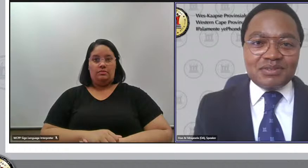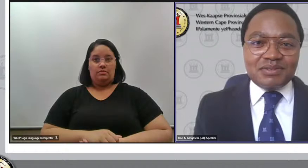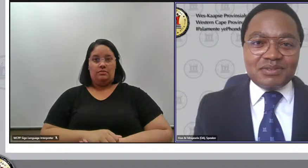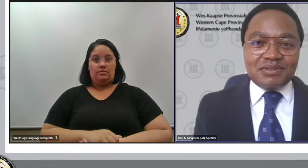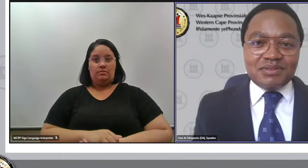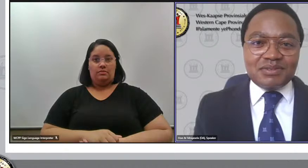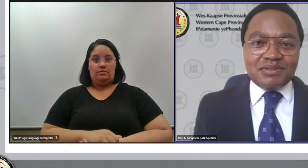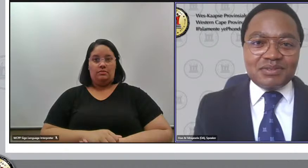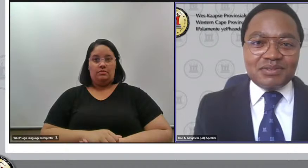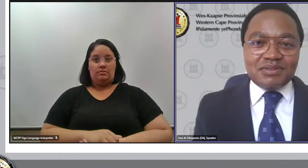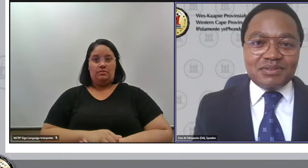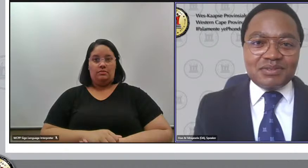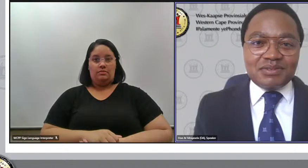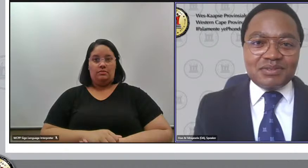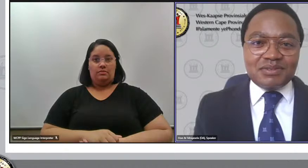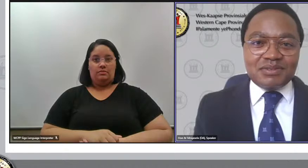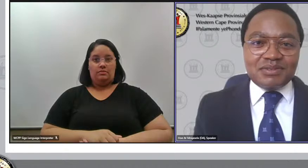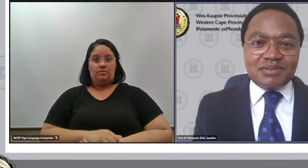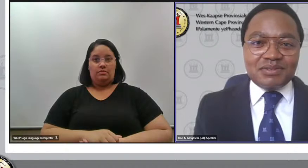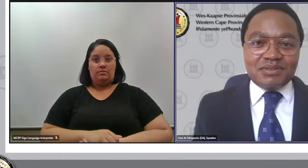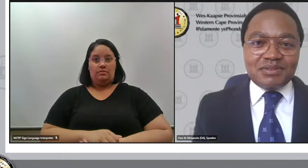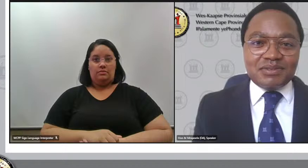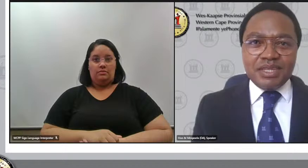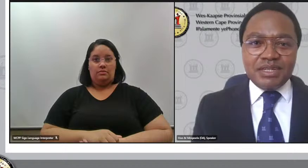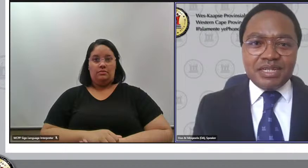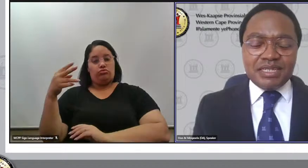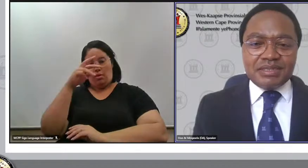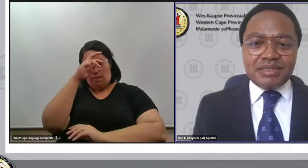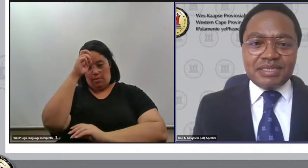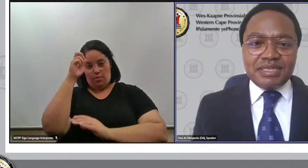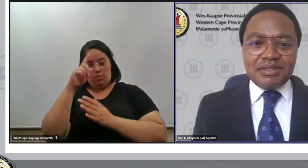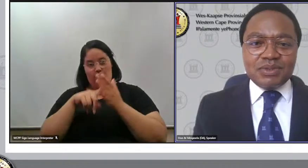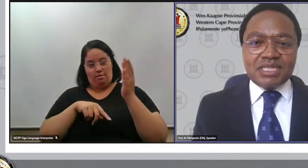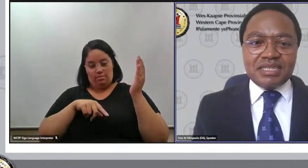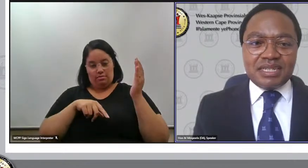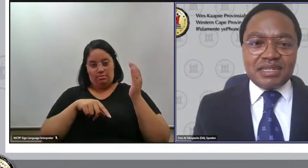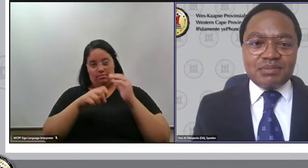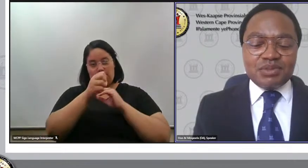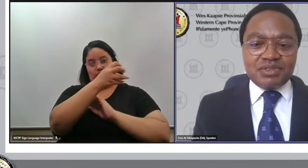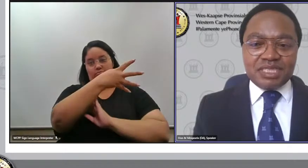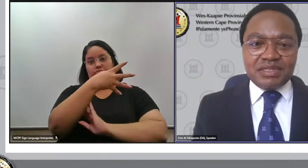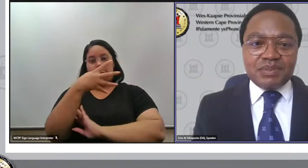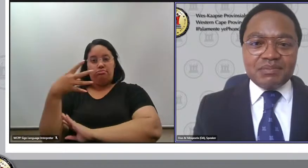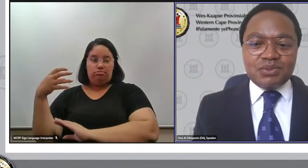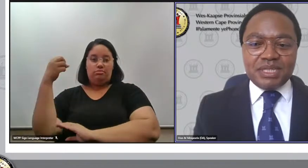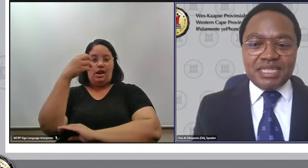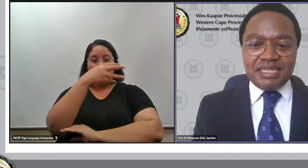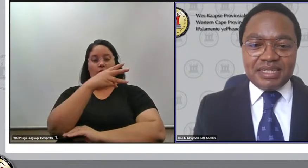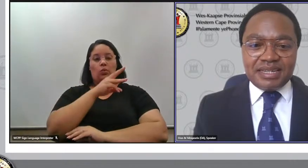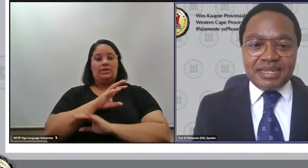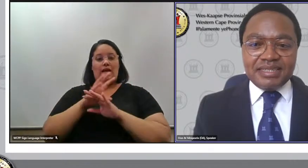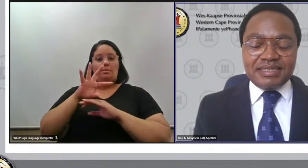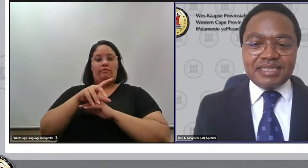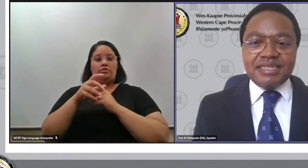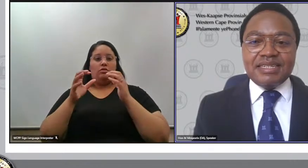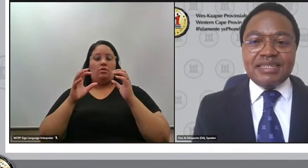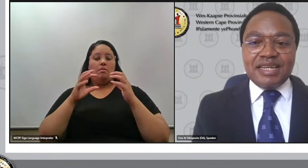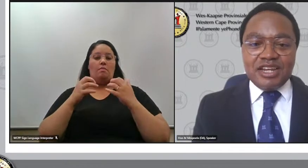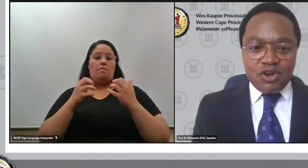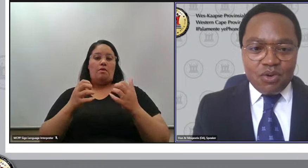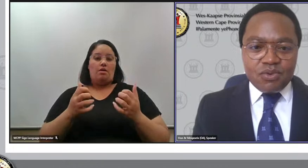with the colors of Ukraine, blue and white, as the Western Cape Provincial Parliament, we